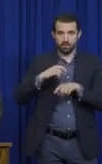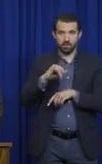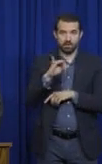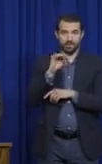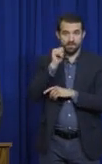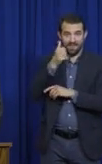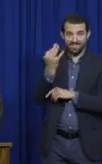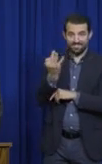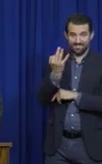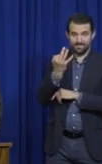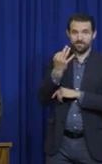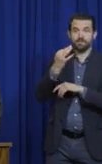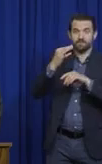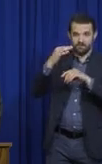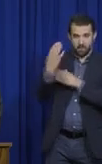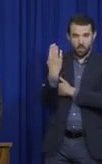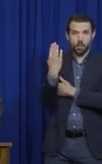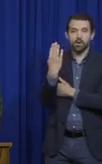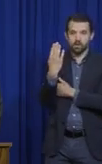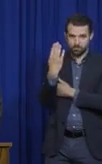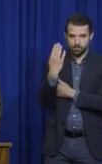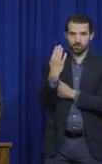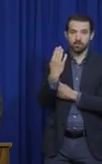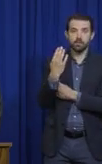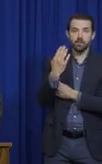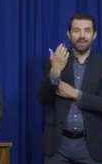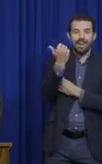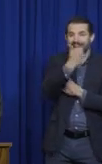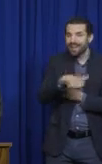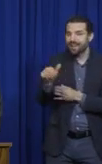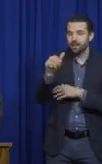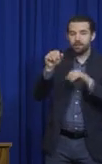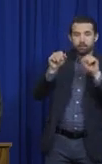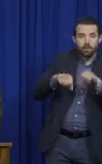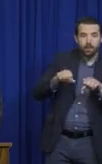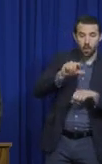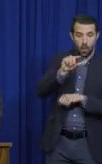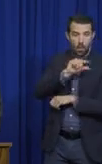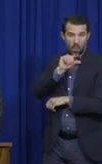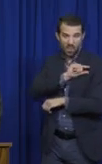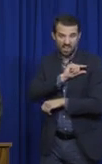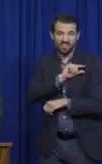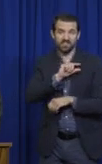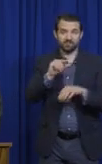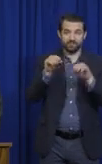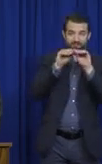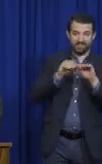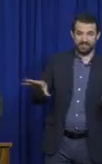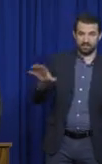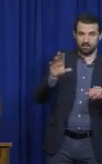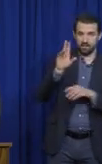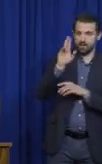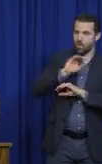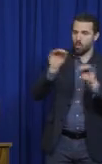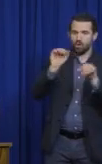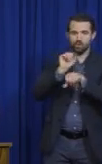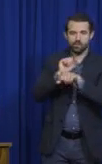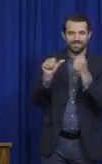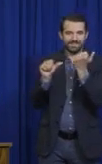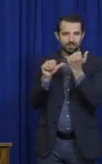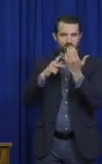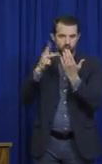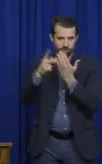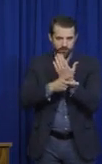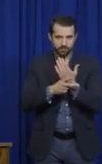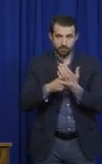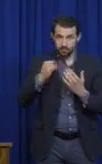tomorrow, anyone who is potentially eligible under pandemic unemployment assistance who has not already